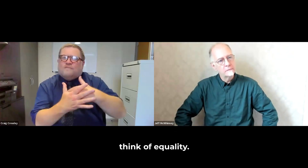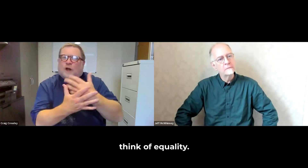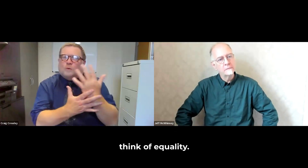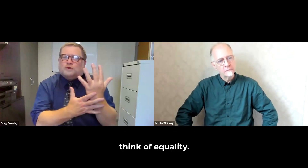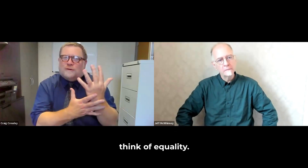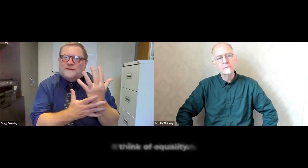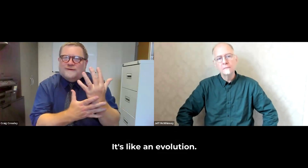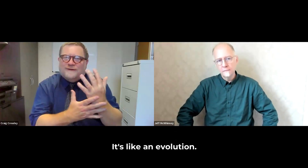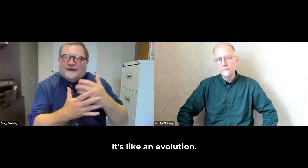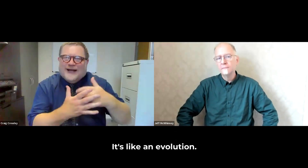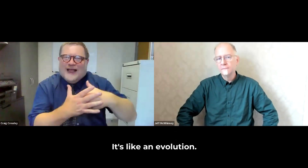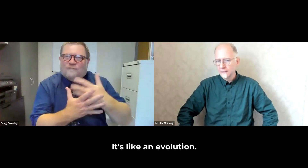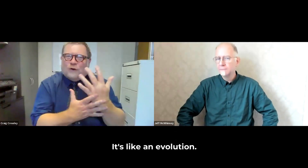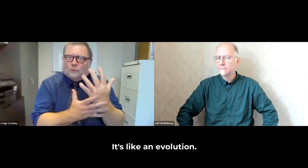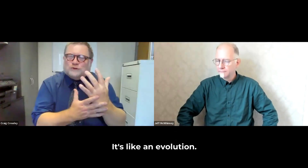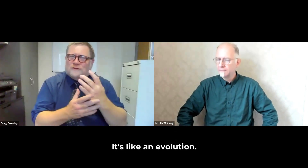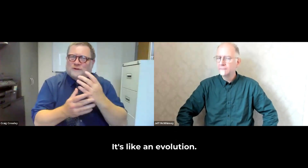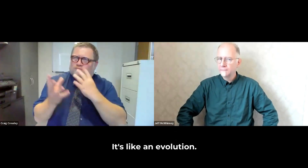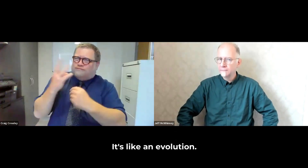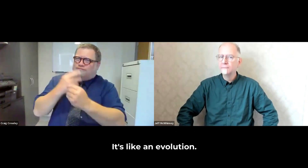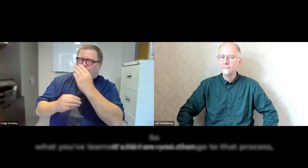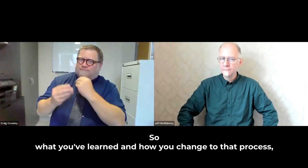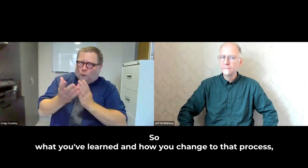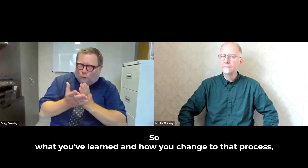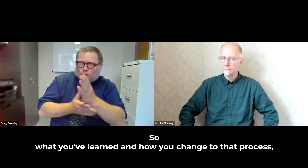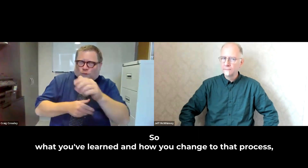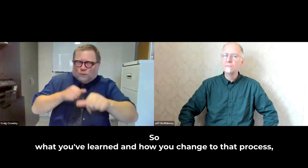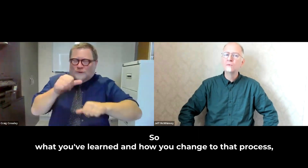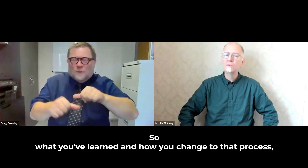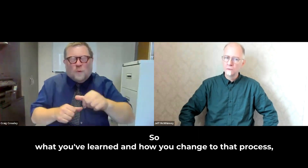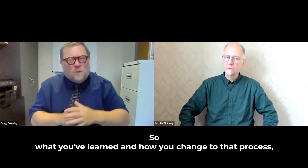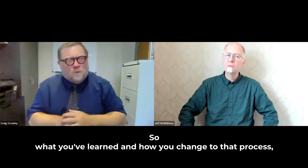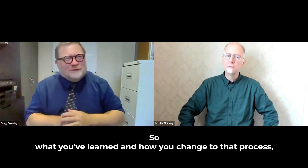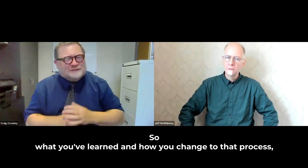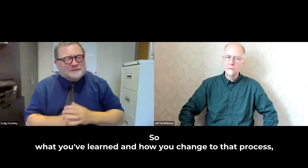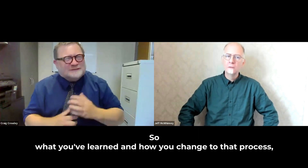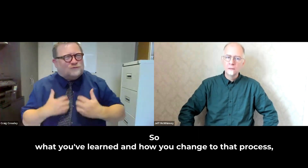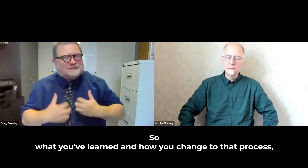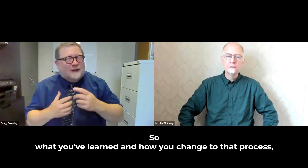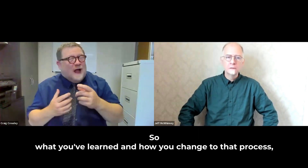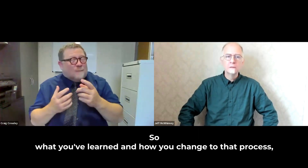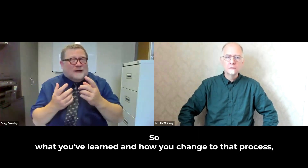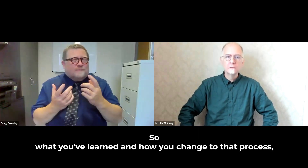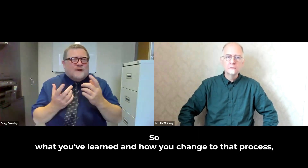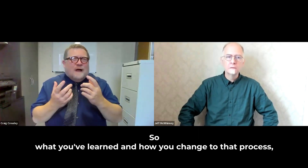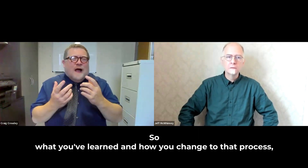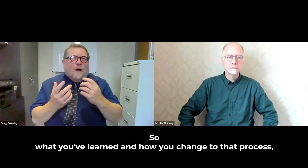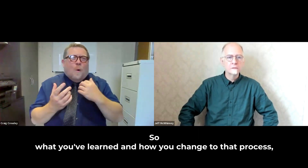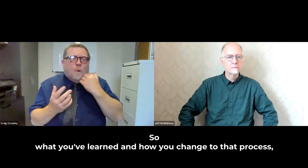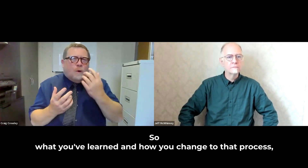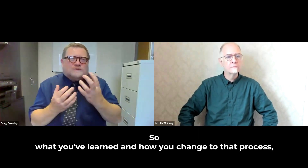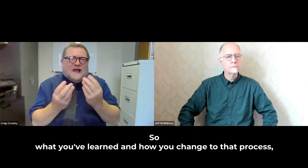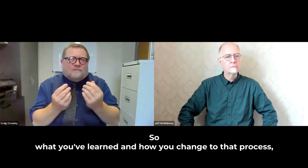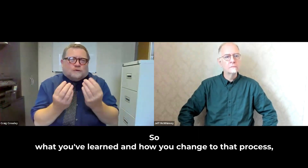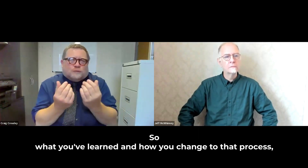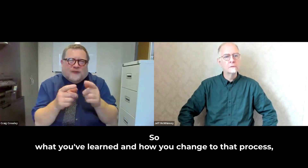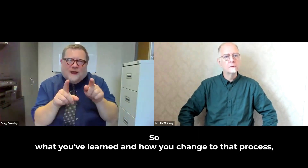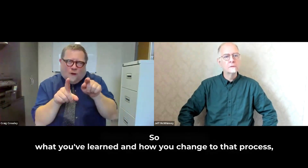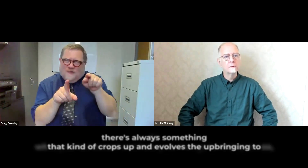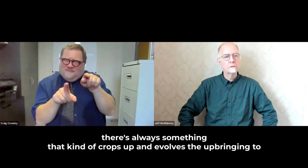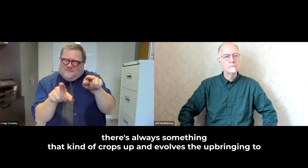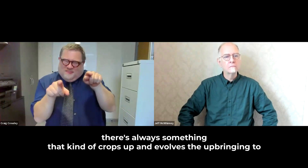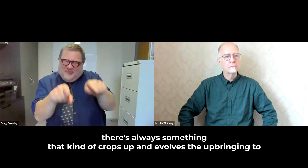think of equality. It's like an evolution. So what you've learned through and how you change that